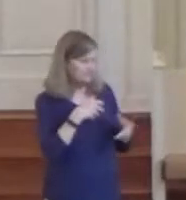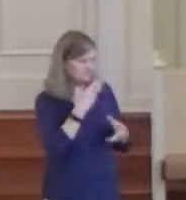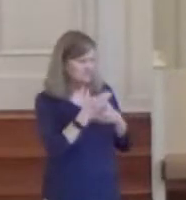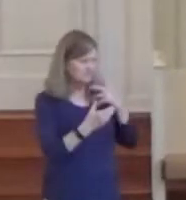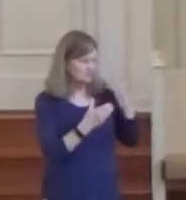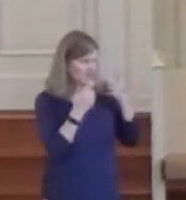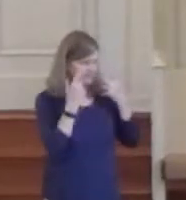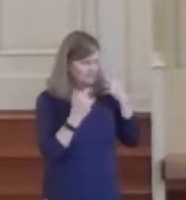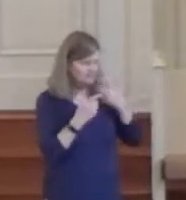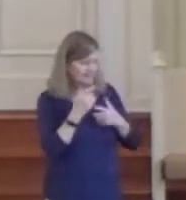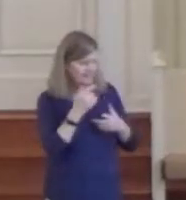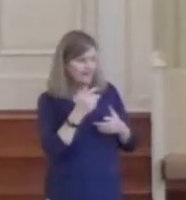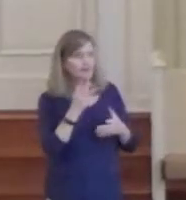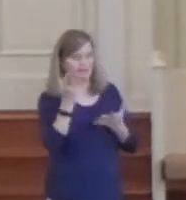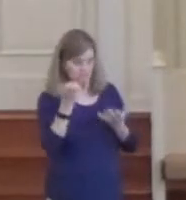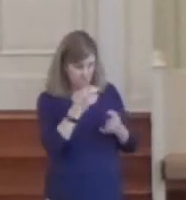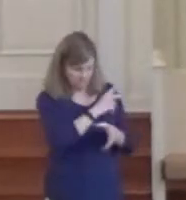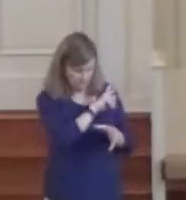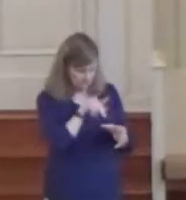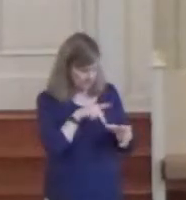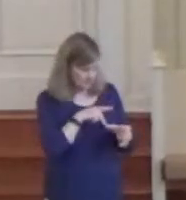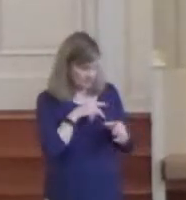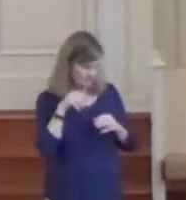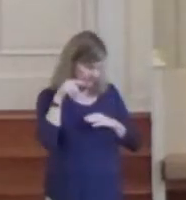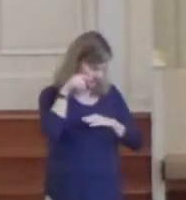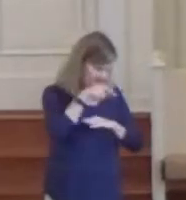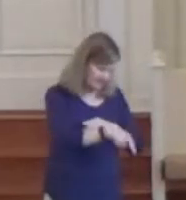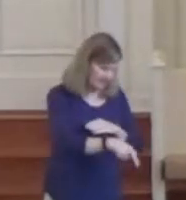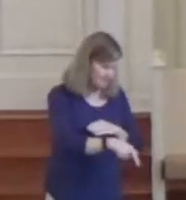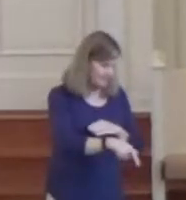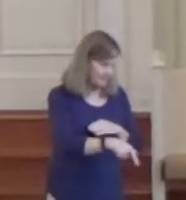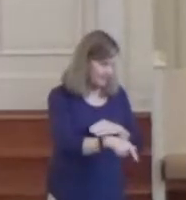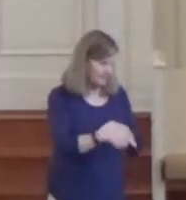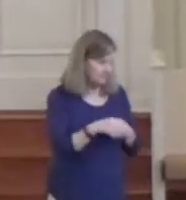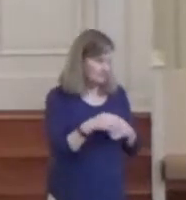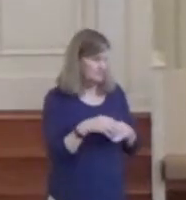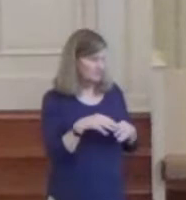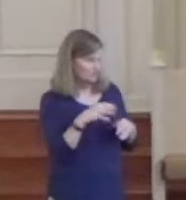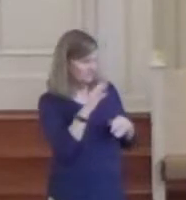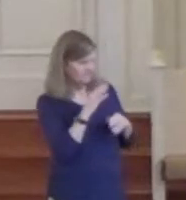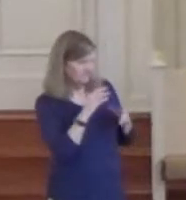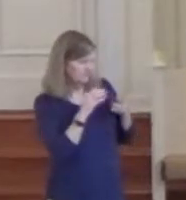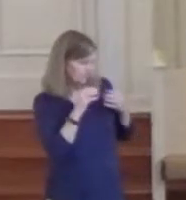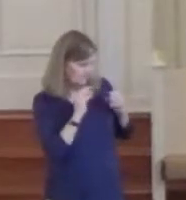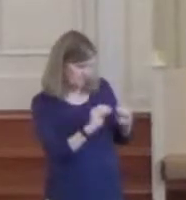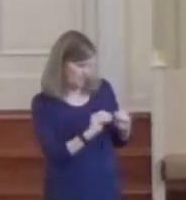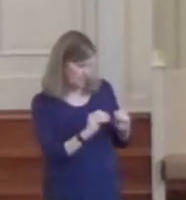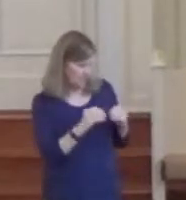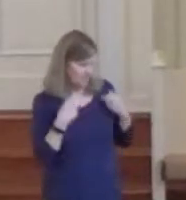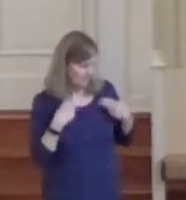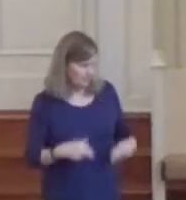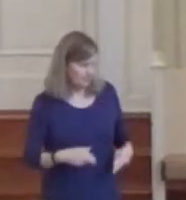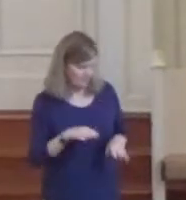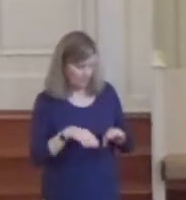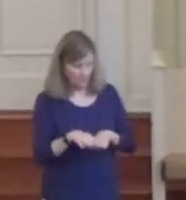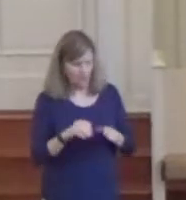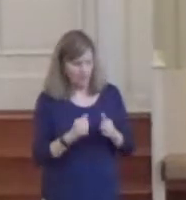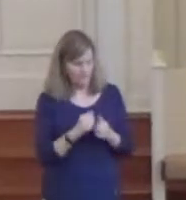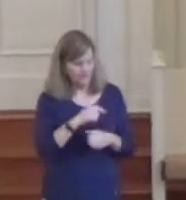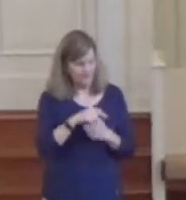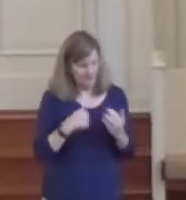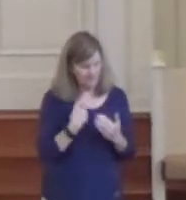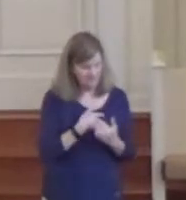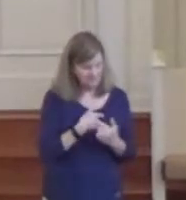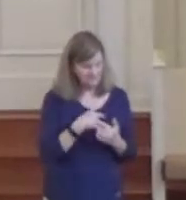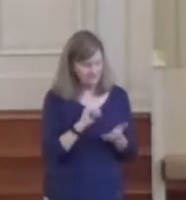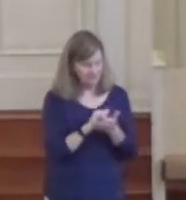this is something I want to get personally involved in and step down from 40 and two generations to put on human flesh and walk among us. It was